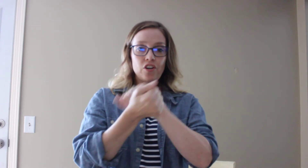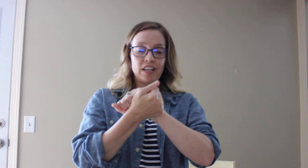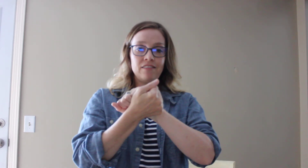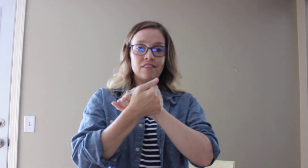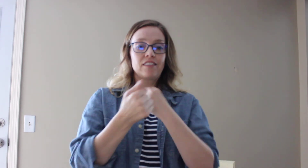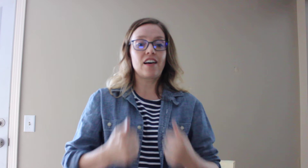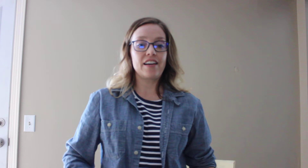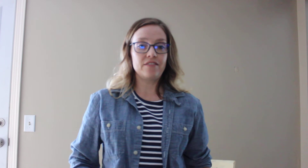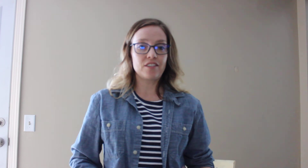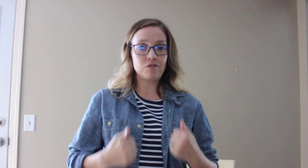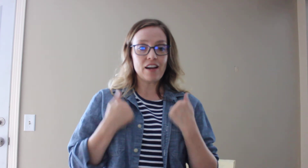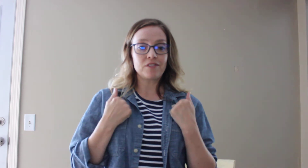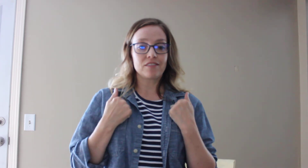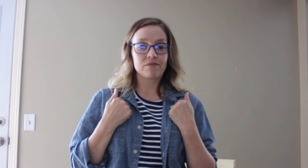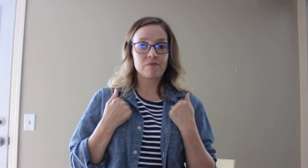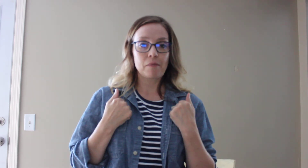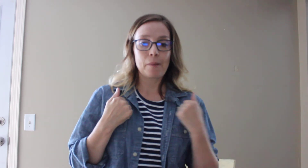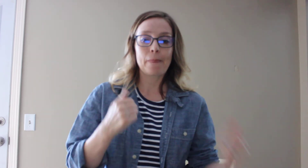Turning lives around.